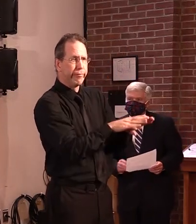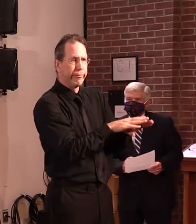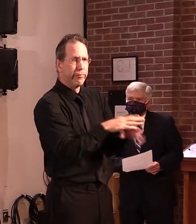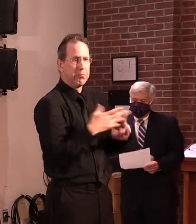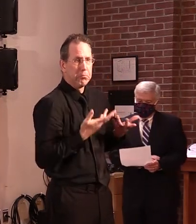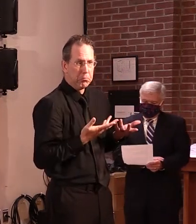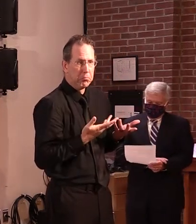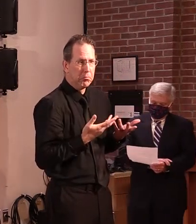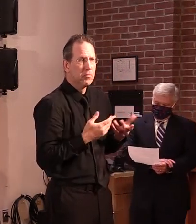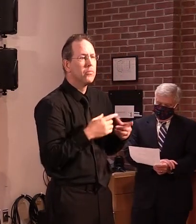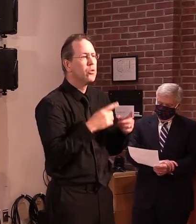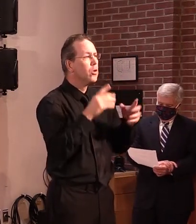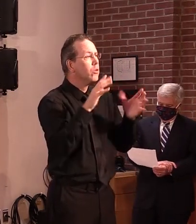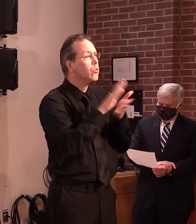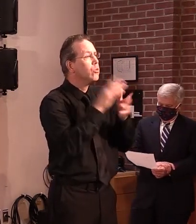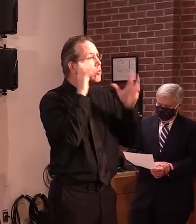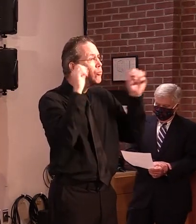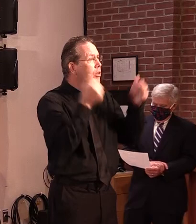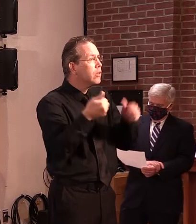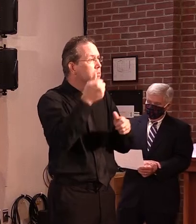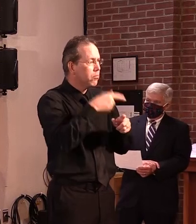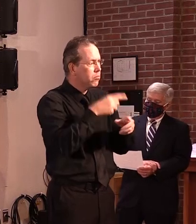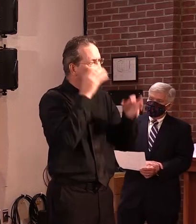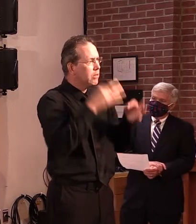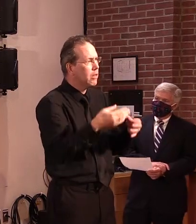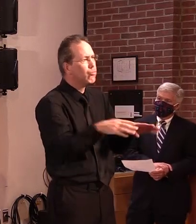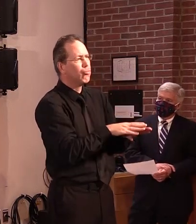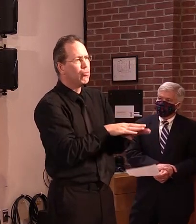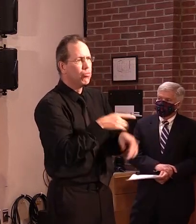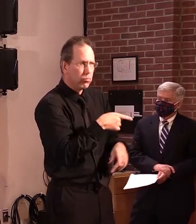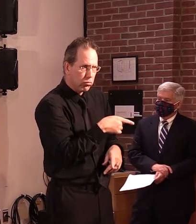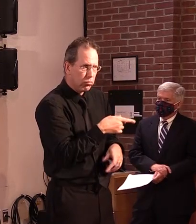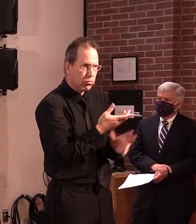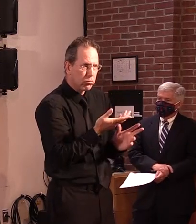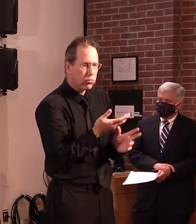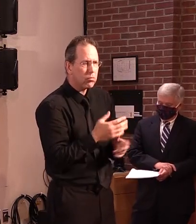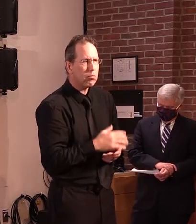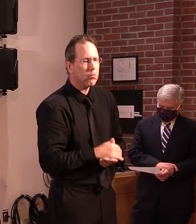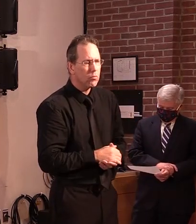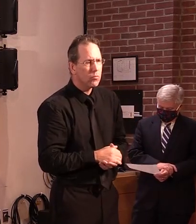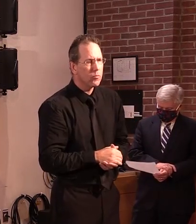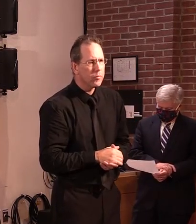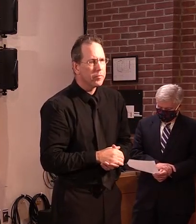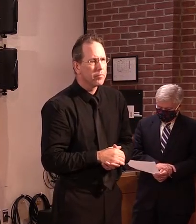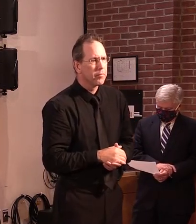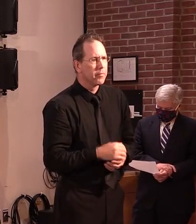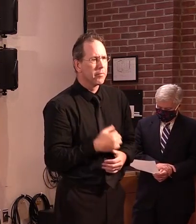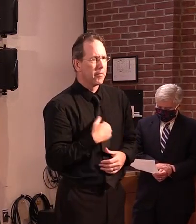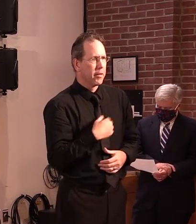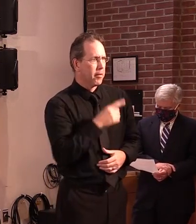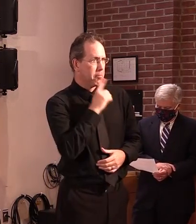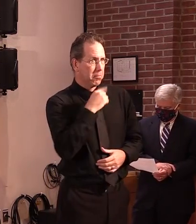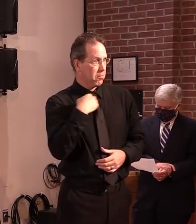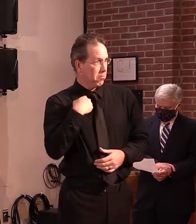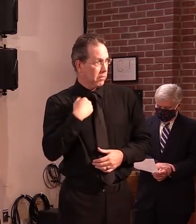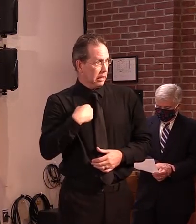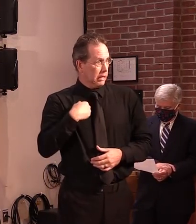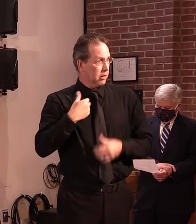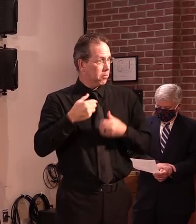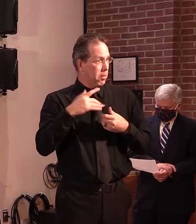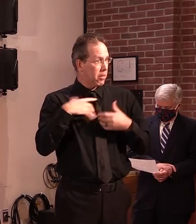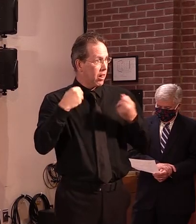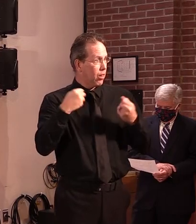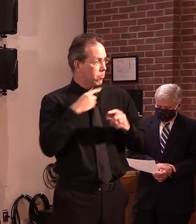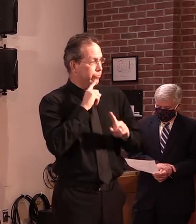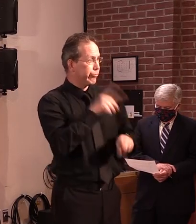prerogative to make a decision regarding the school that isn't actually dictated by public health, but is